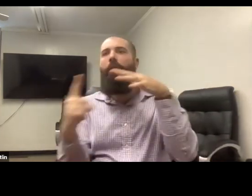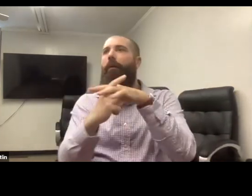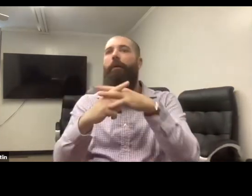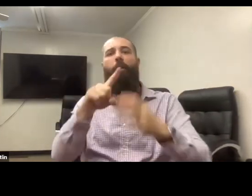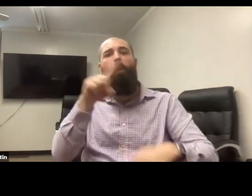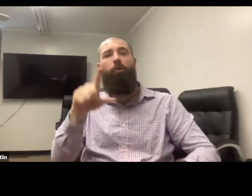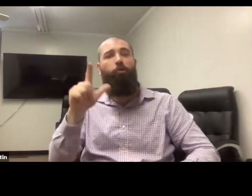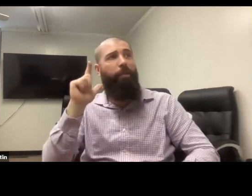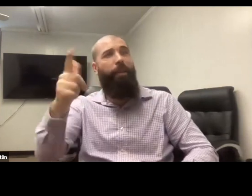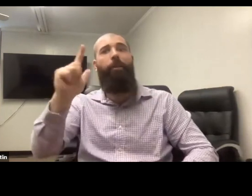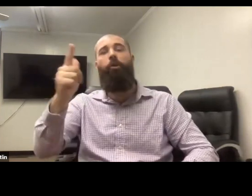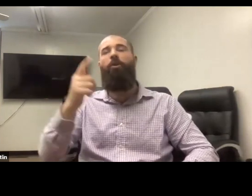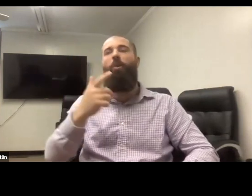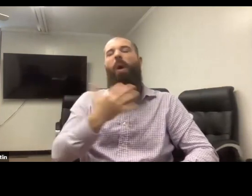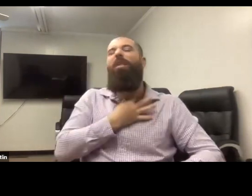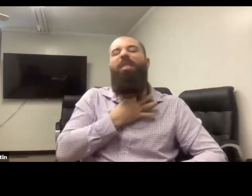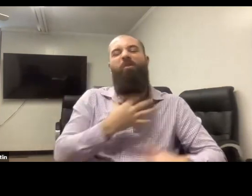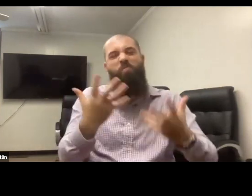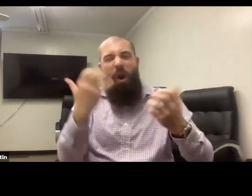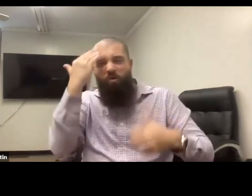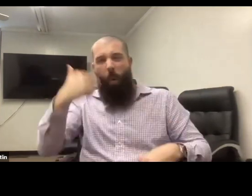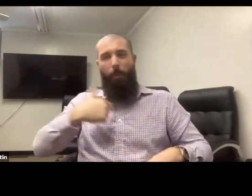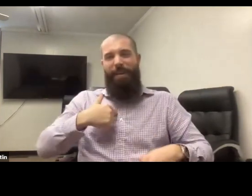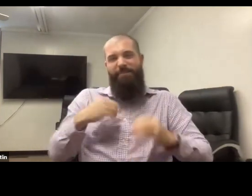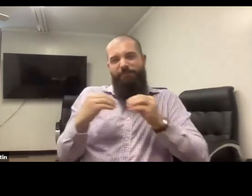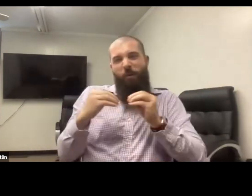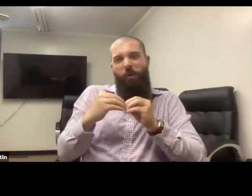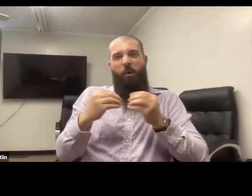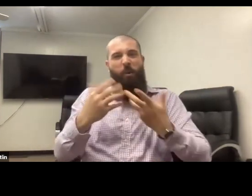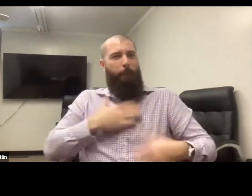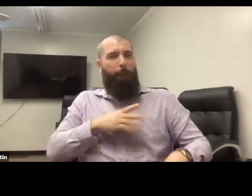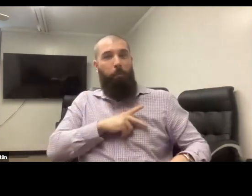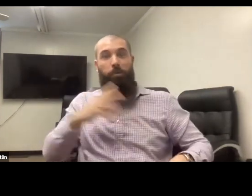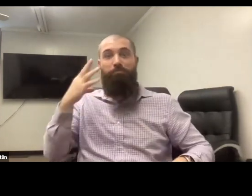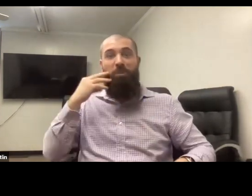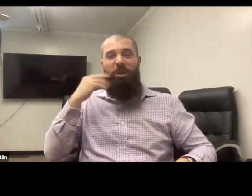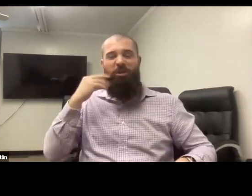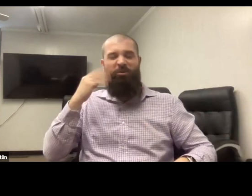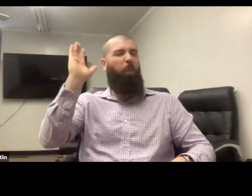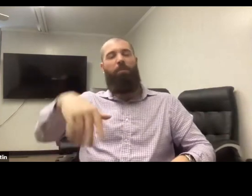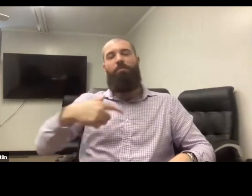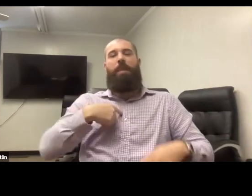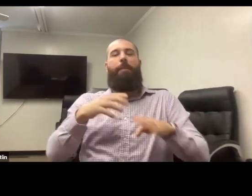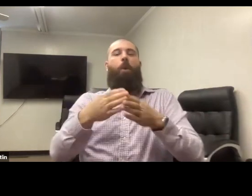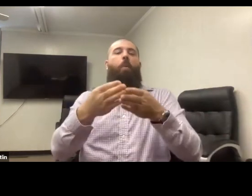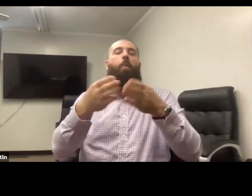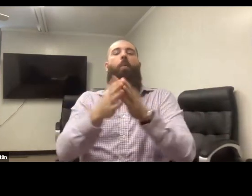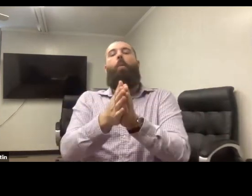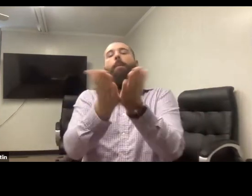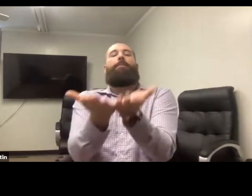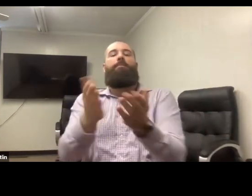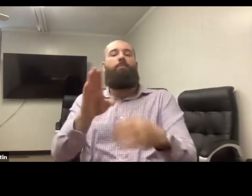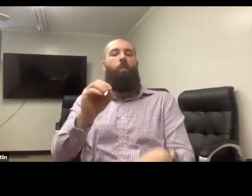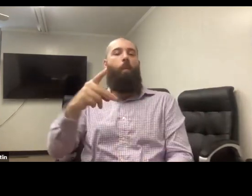have a question later on that popped up and you're wondering if you want to know something more about me with my personal